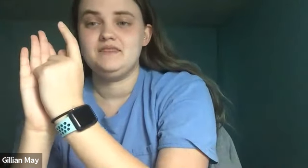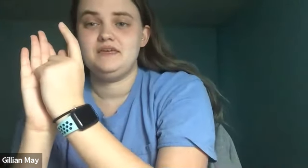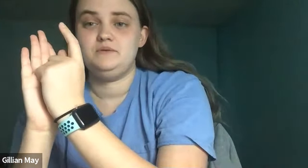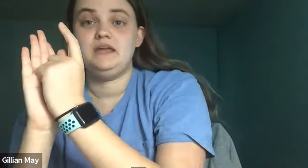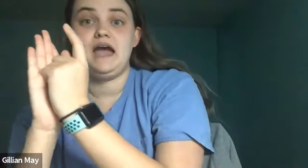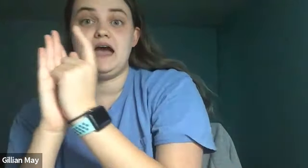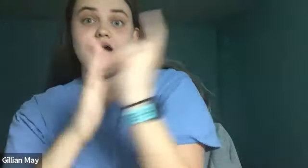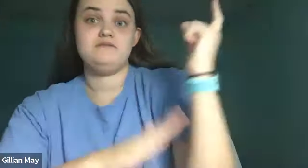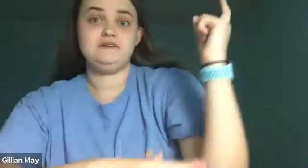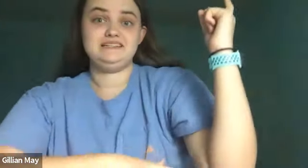Then we have